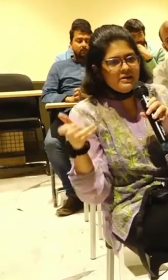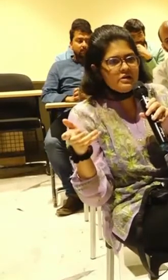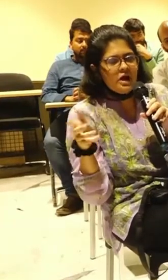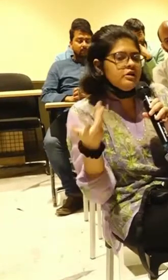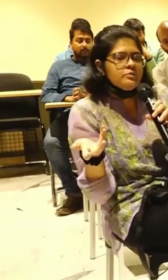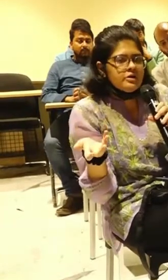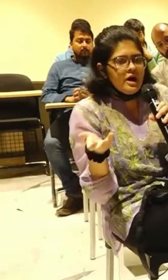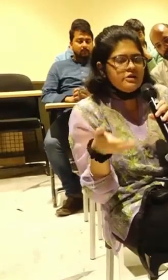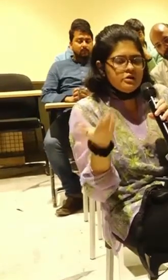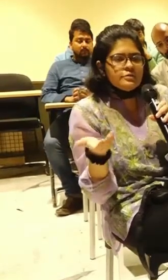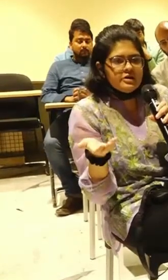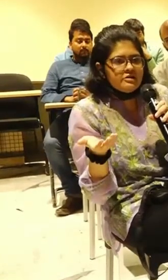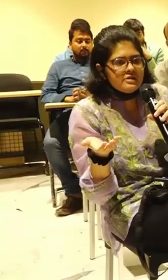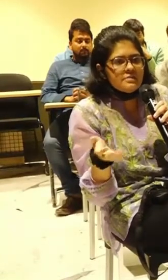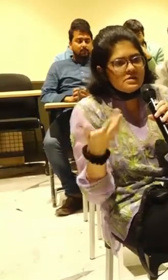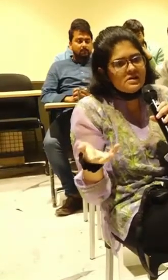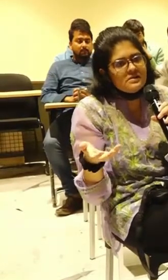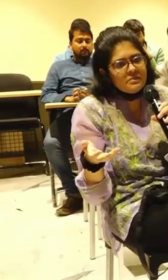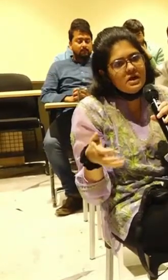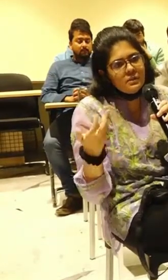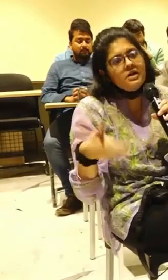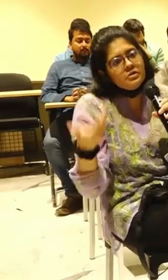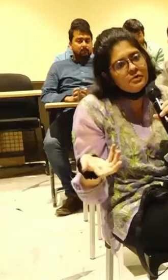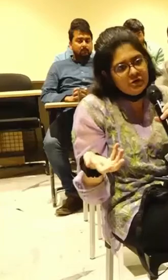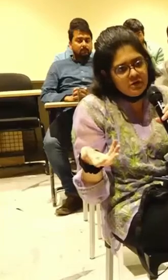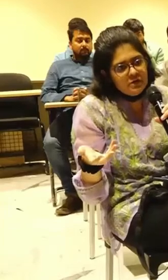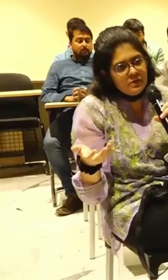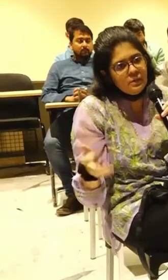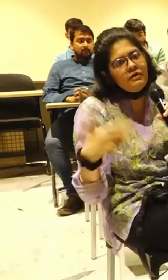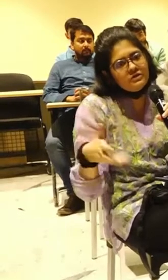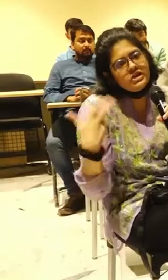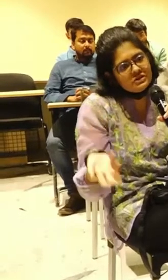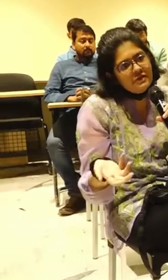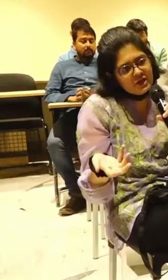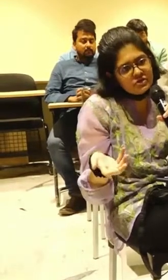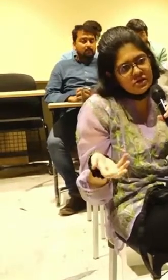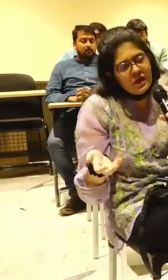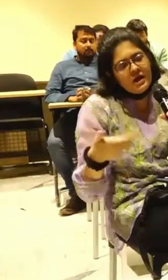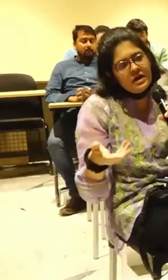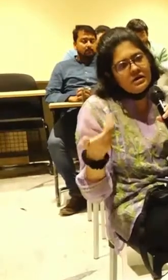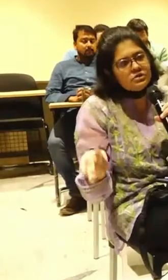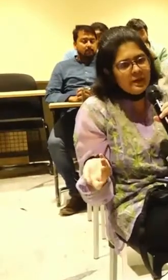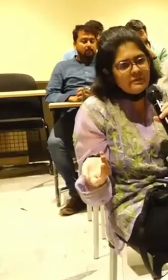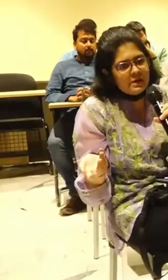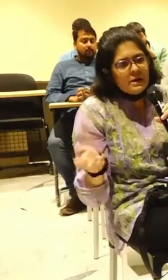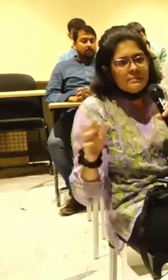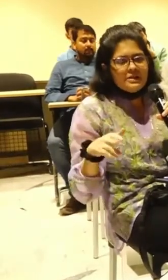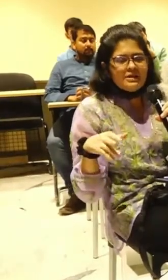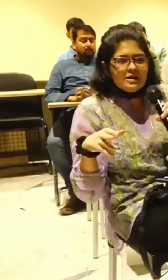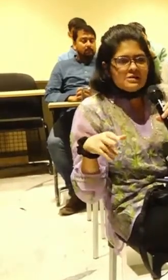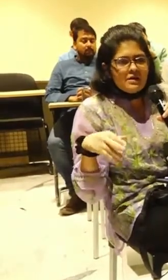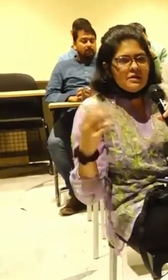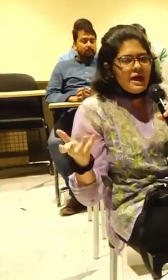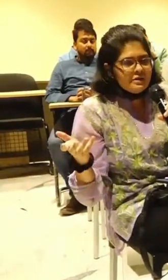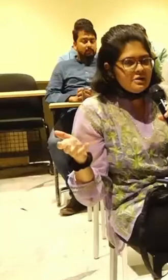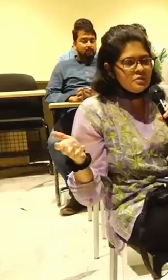another category. Unenumerated rights are basically something that we interpreted. Right. We found a justification under Article 21. But then